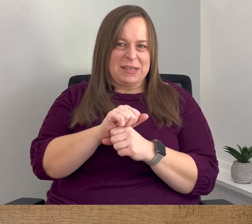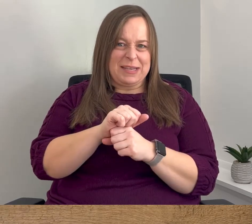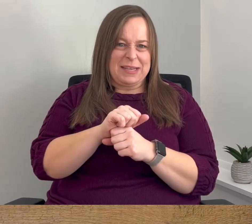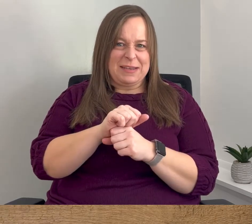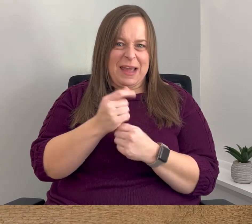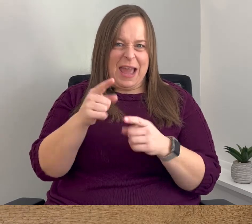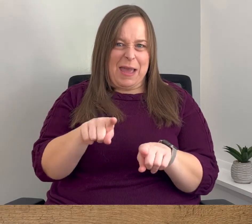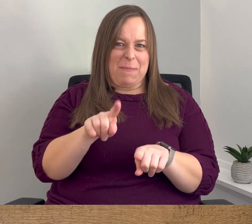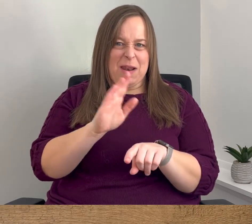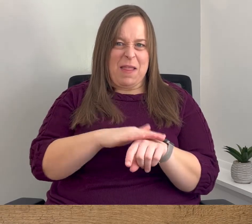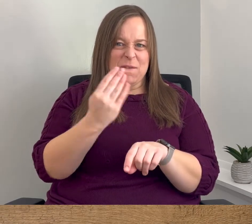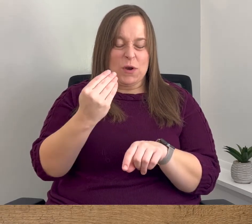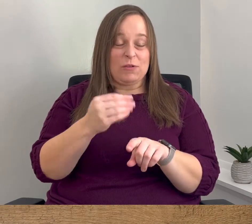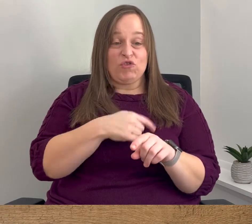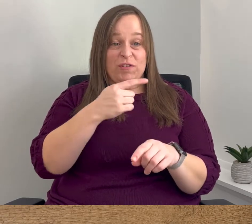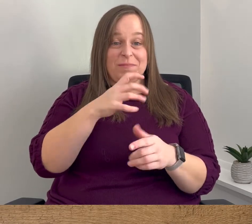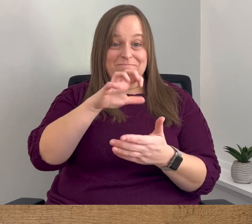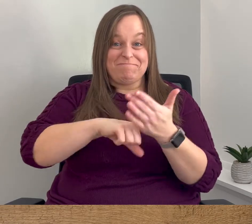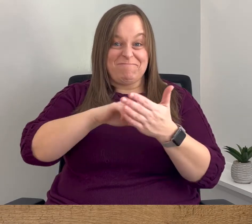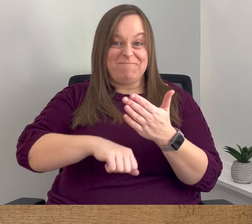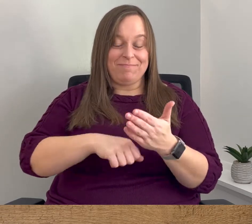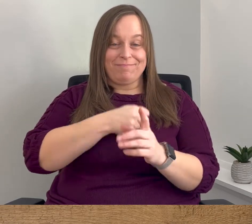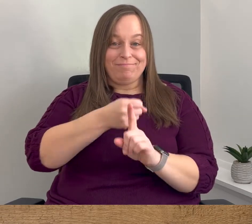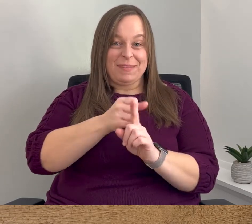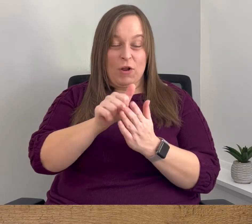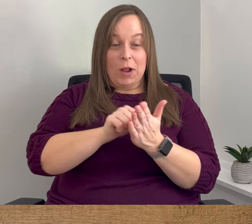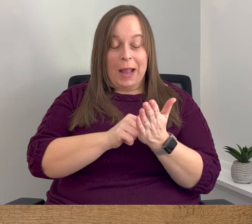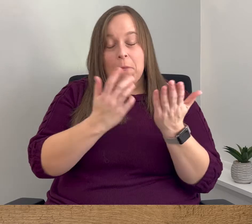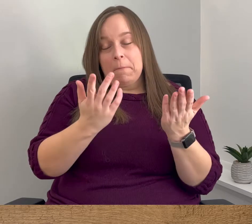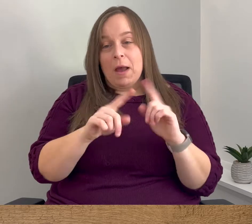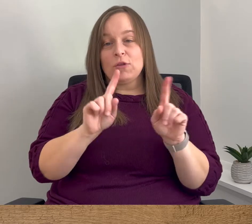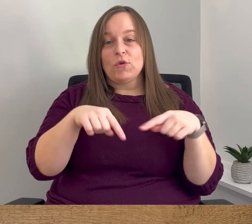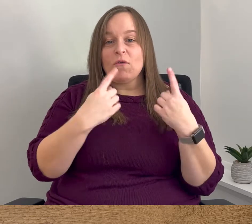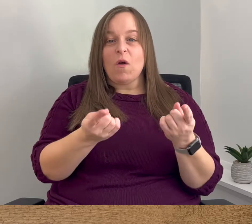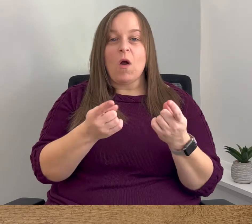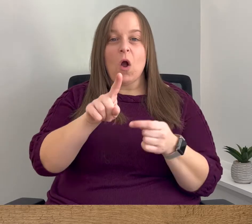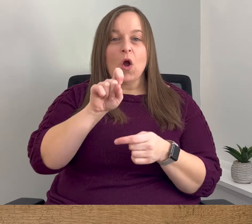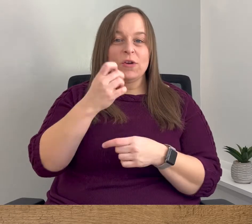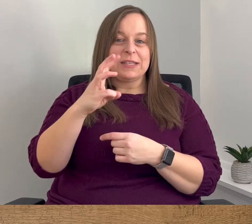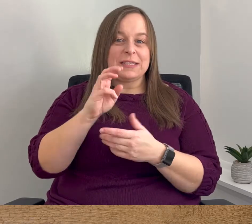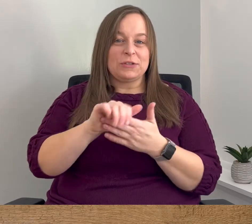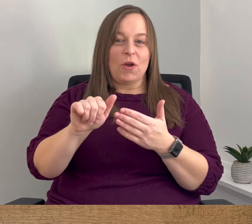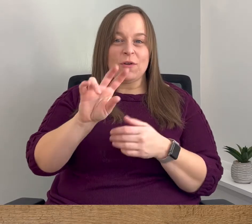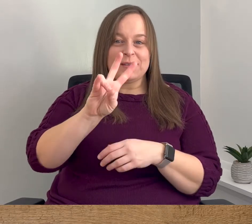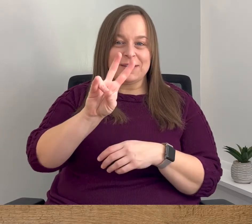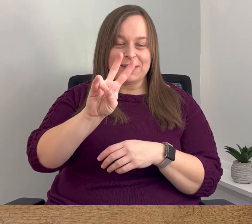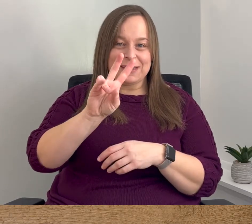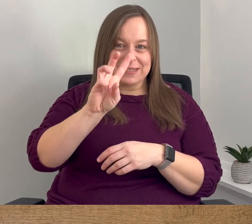which we didn't do any of these on the 14th. I think they just came out of the account on then. But so far we've spent